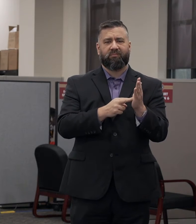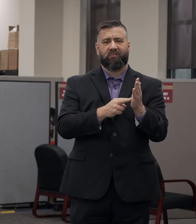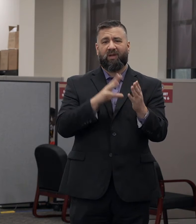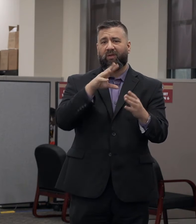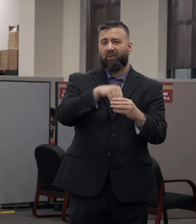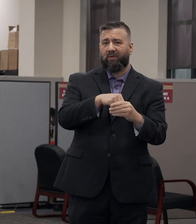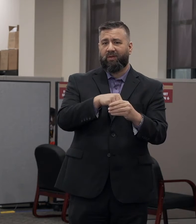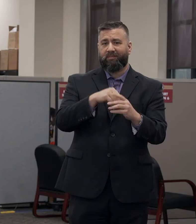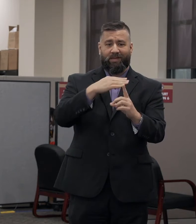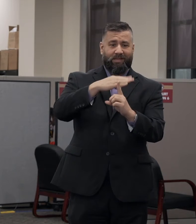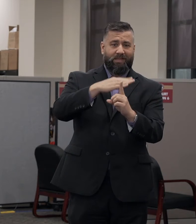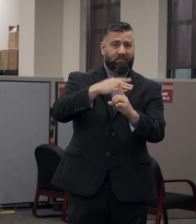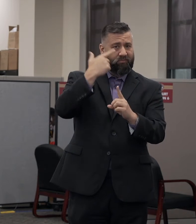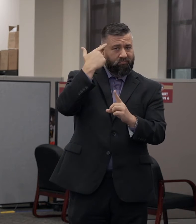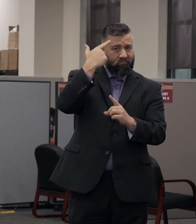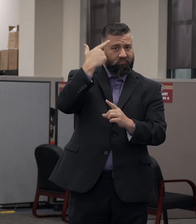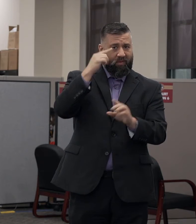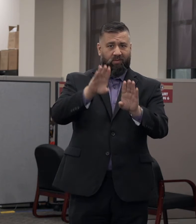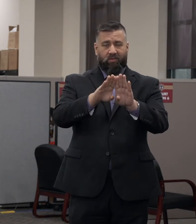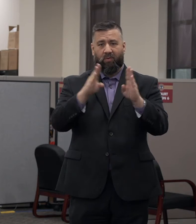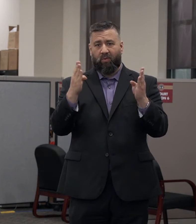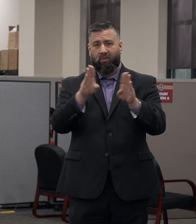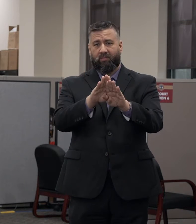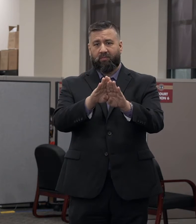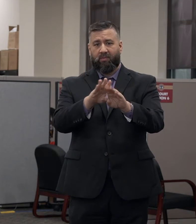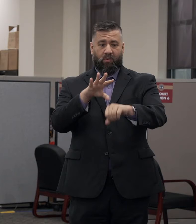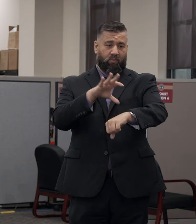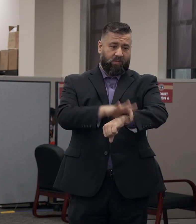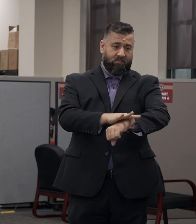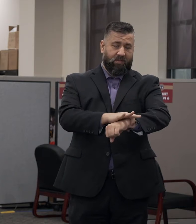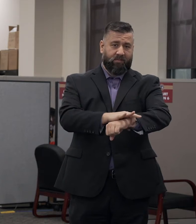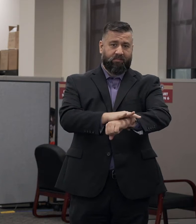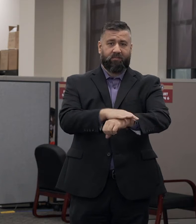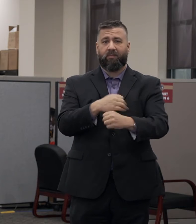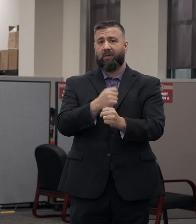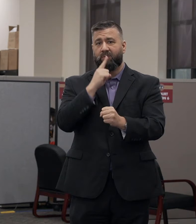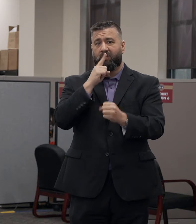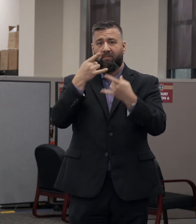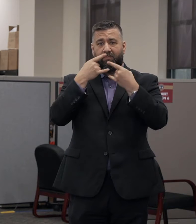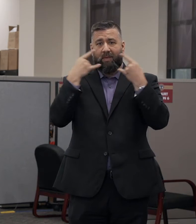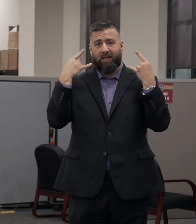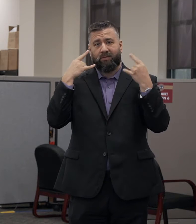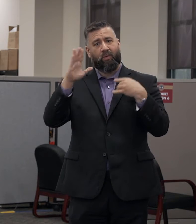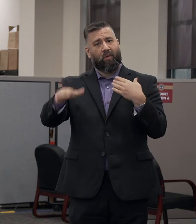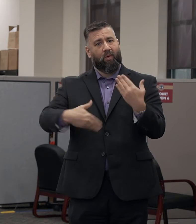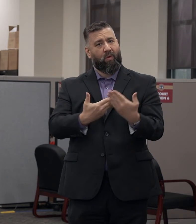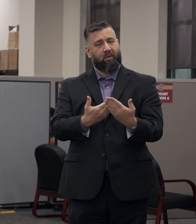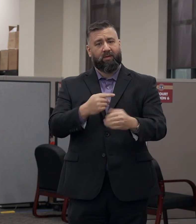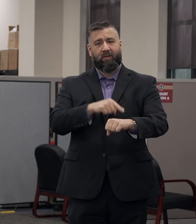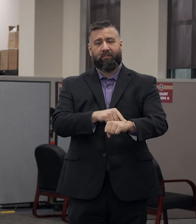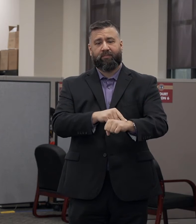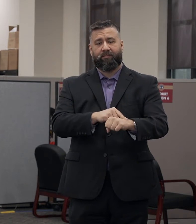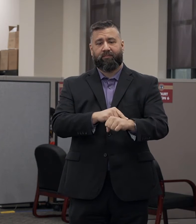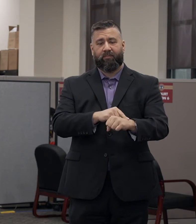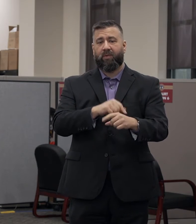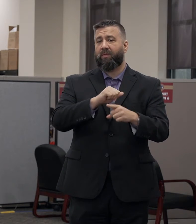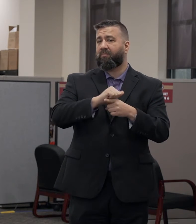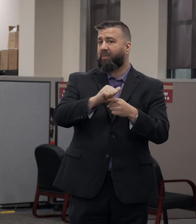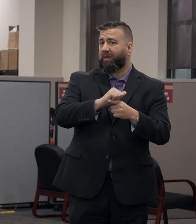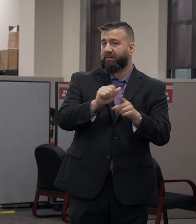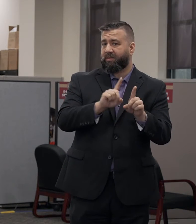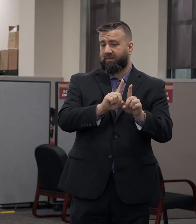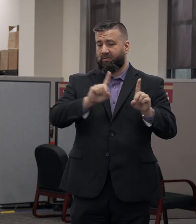includes having your temperature taken at the door, getting a wristband, wearing a mask at all times, practicing safe